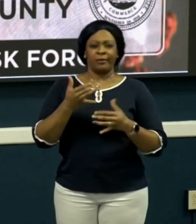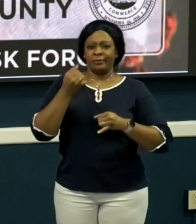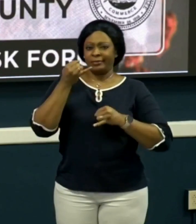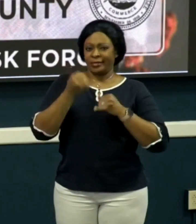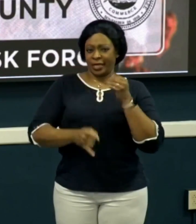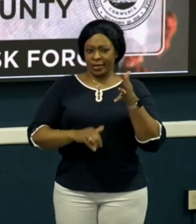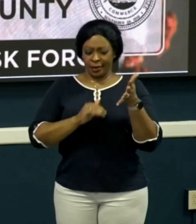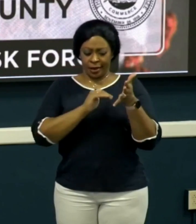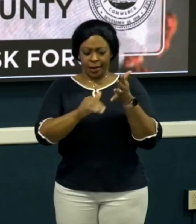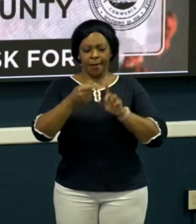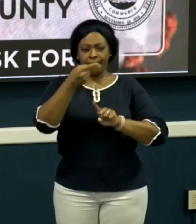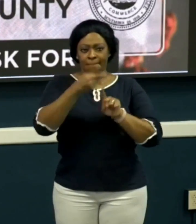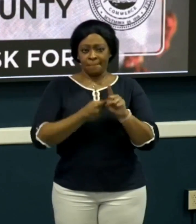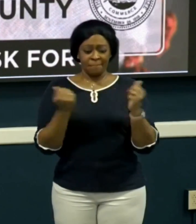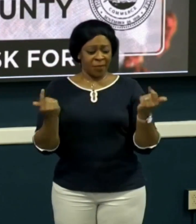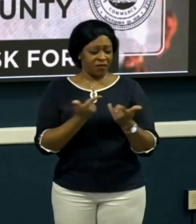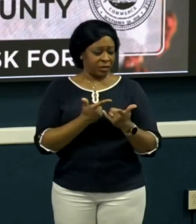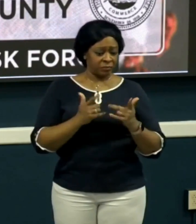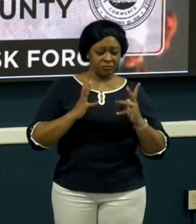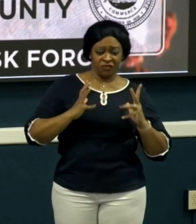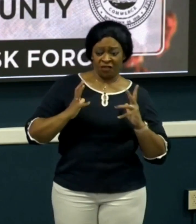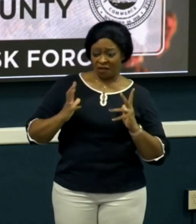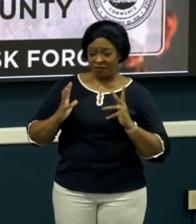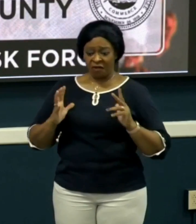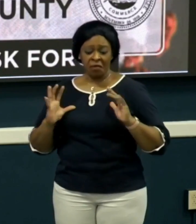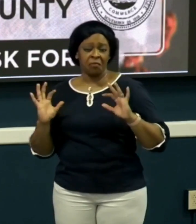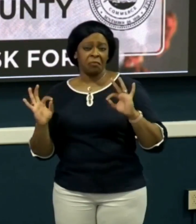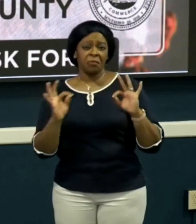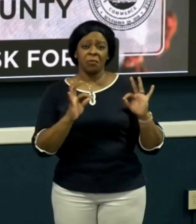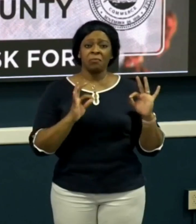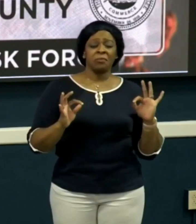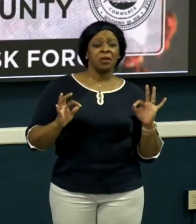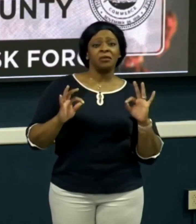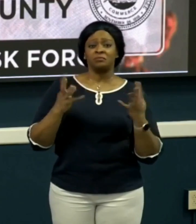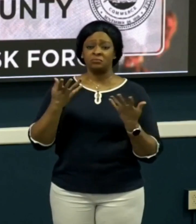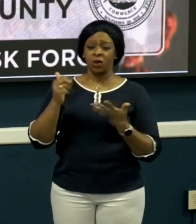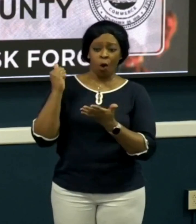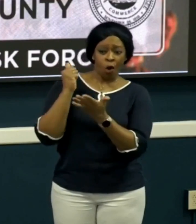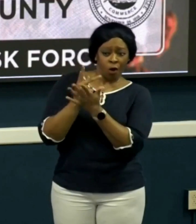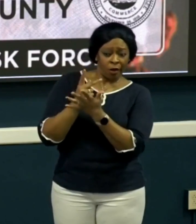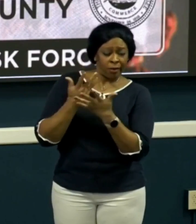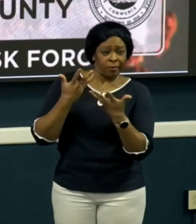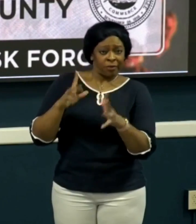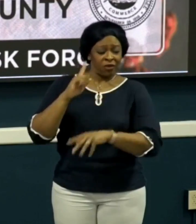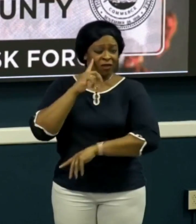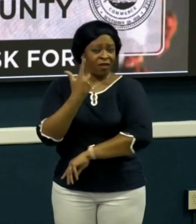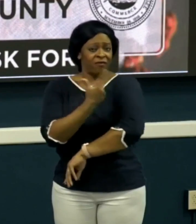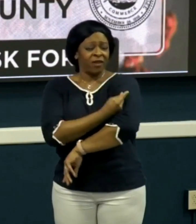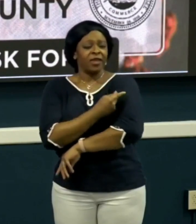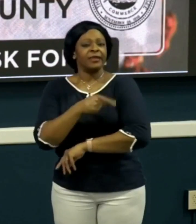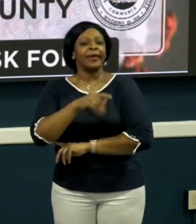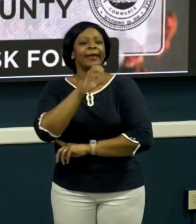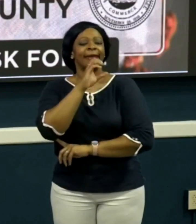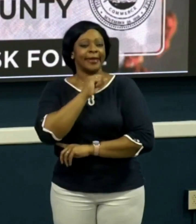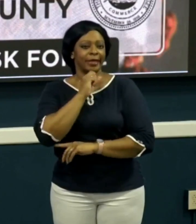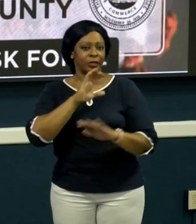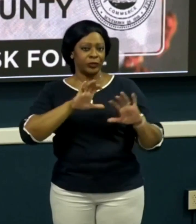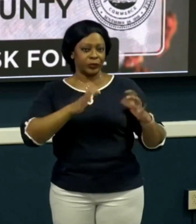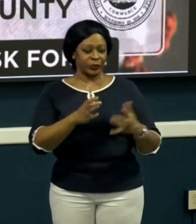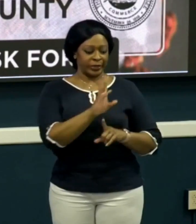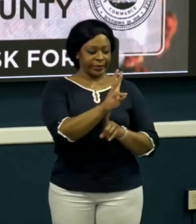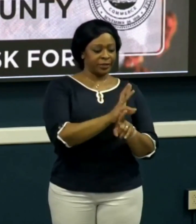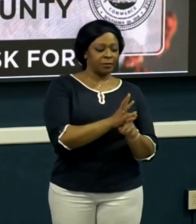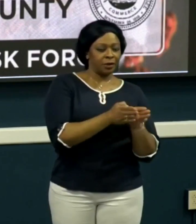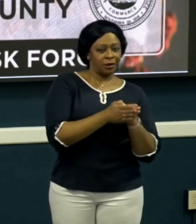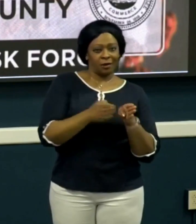this month, assuming everything goes fine, that emergency use authorization for a vaccine, a two dose vaccine for